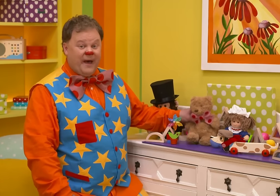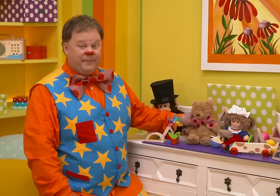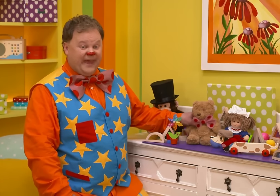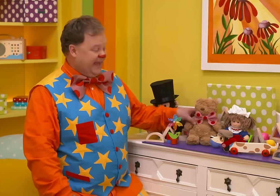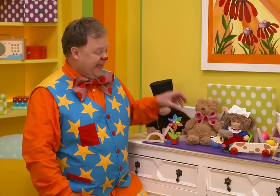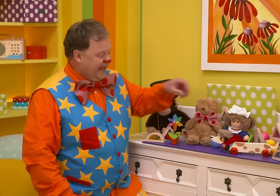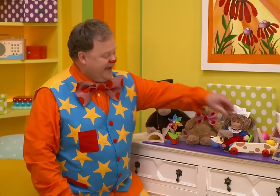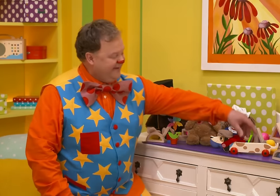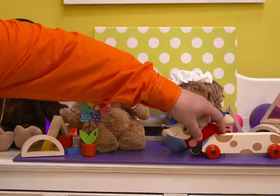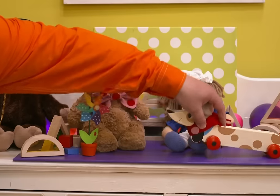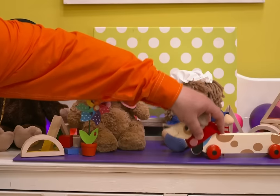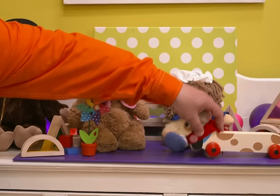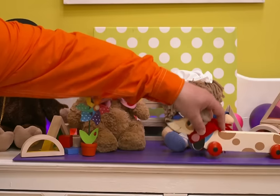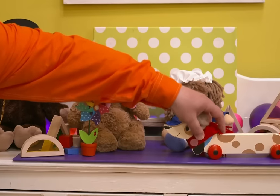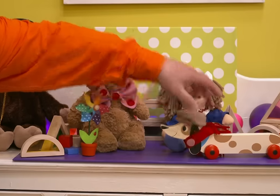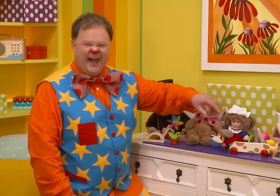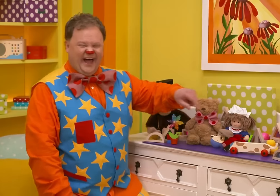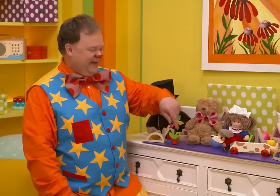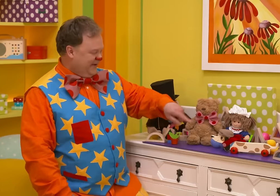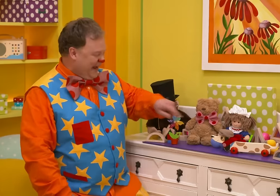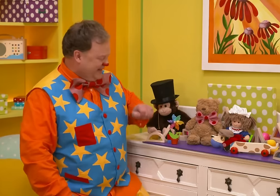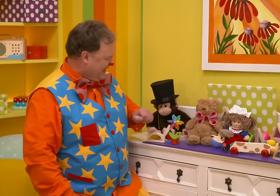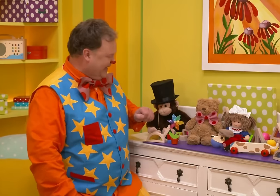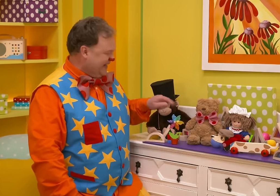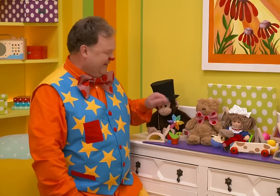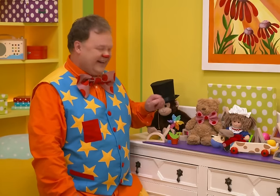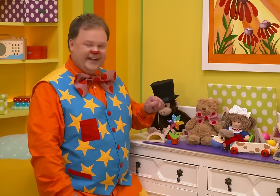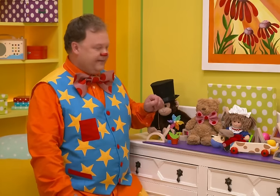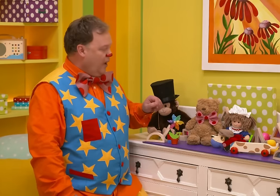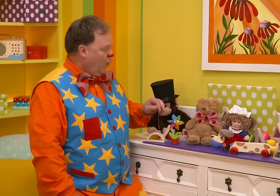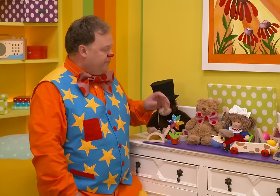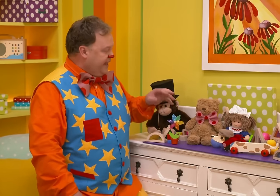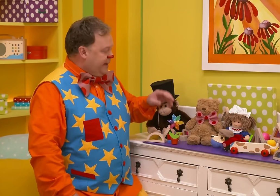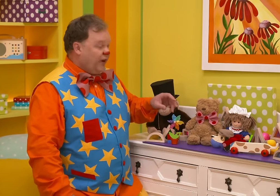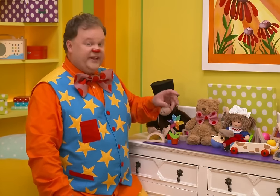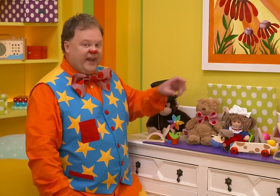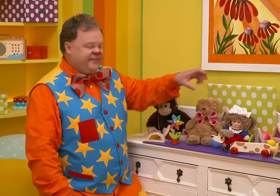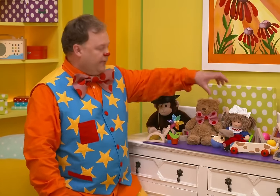puppy. Woof, woof. Well done. Oh, Polly Dolly, it's your